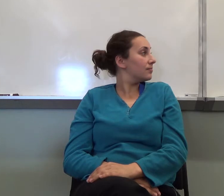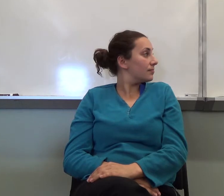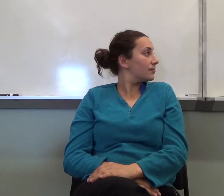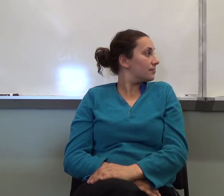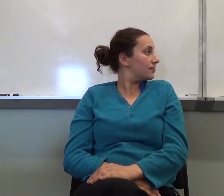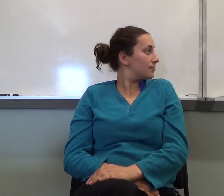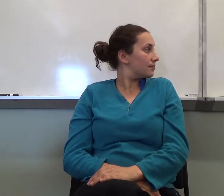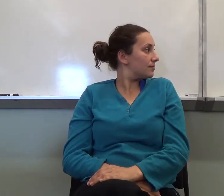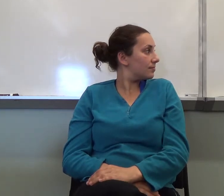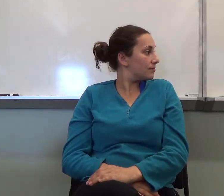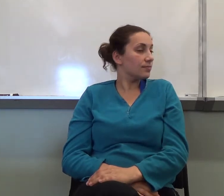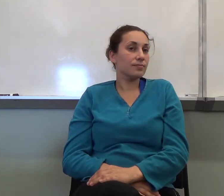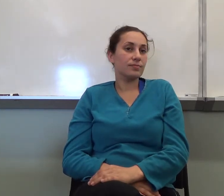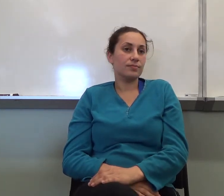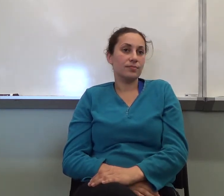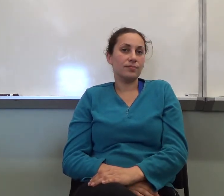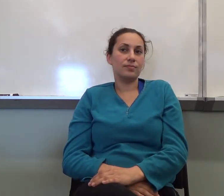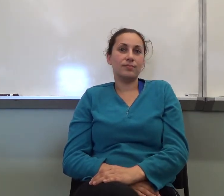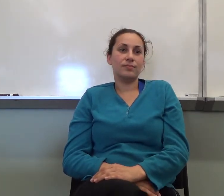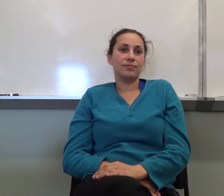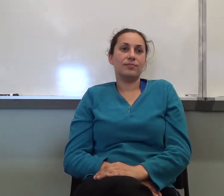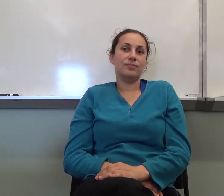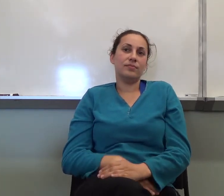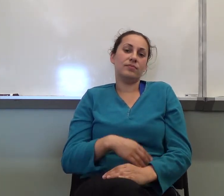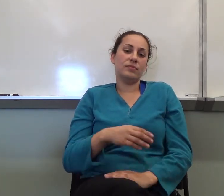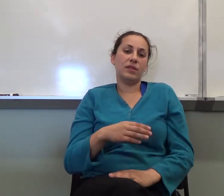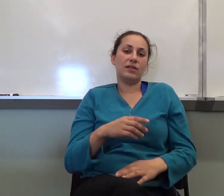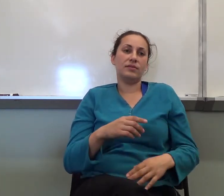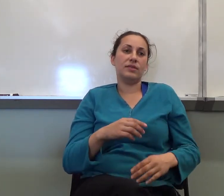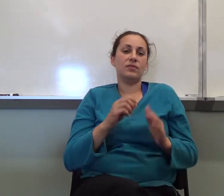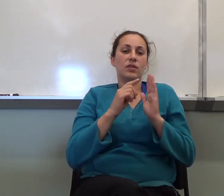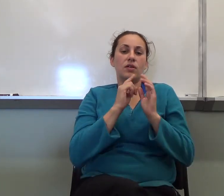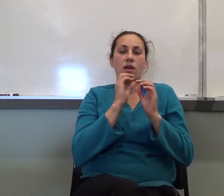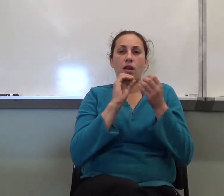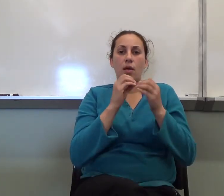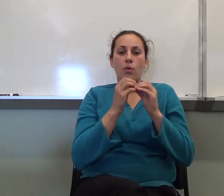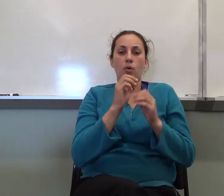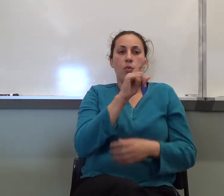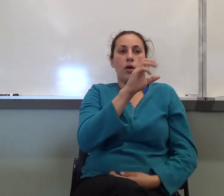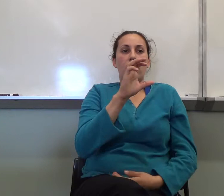And that should give you the following number, 112.8.